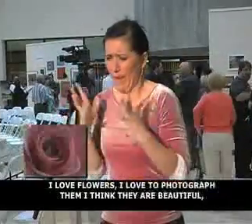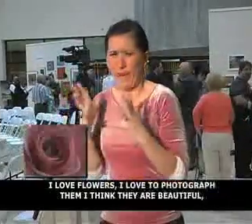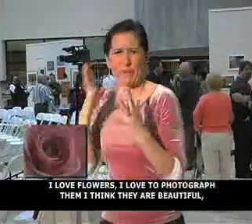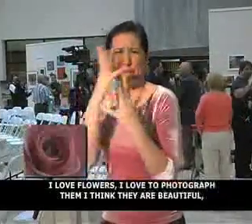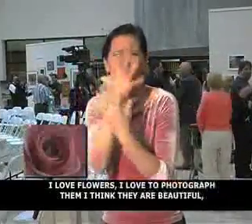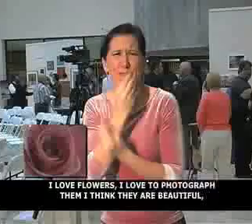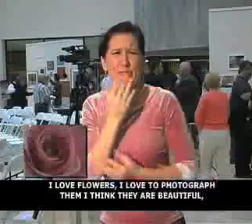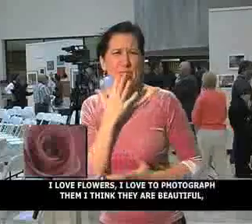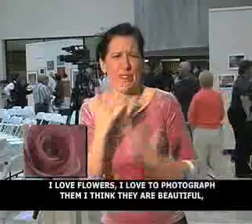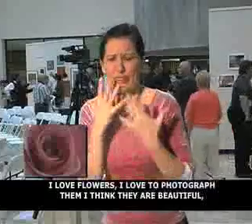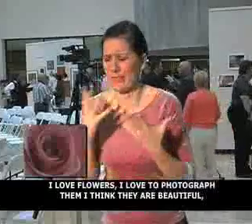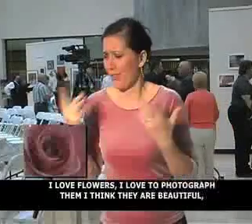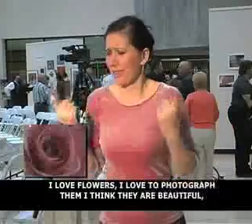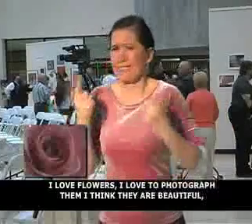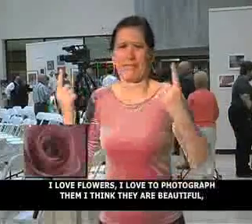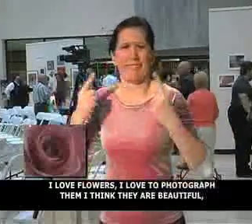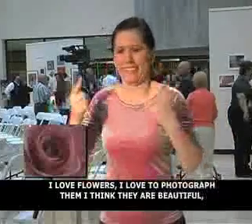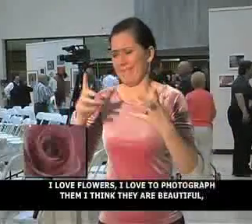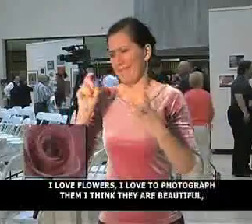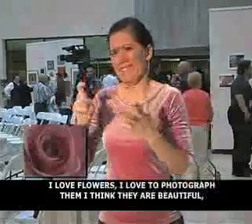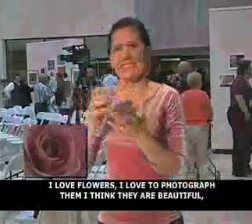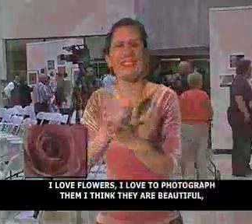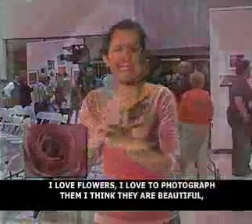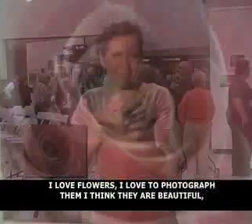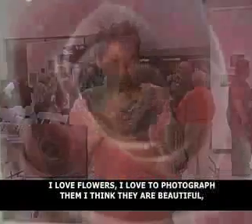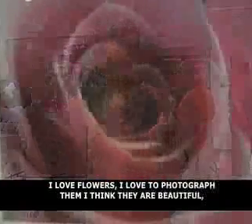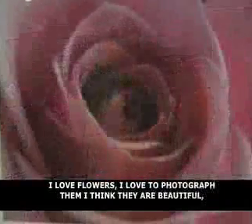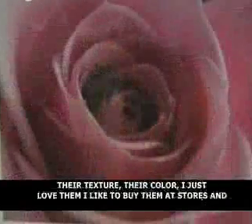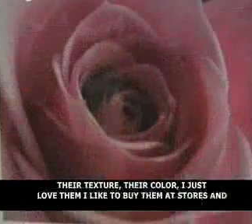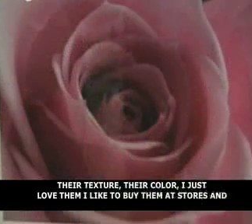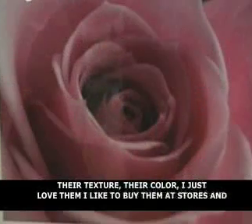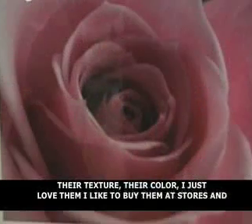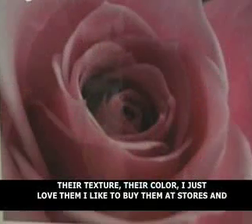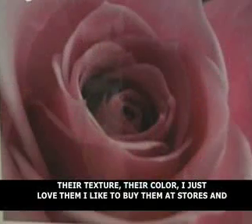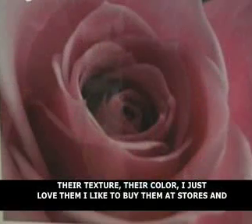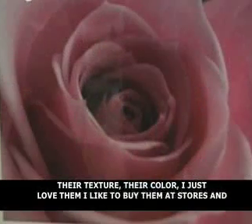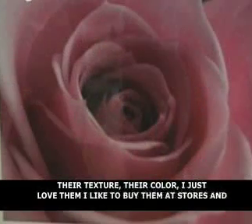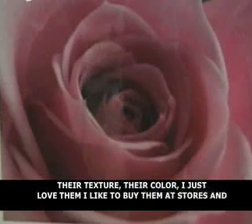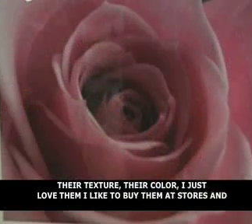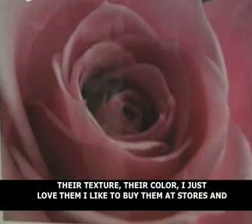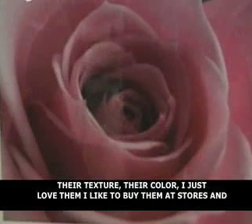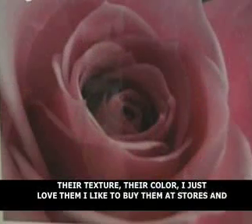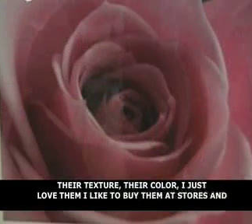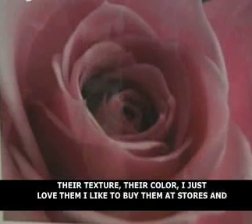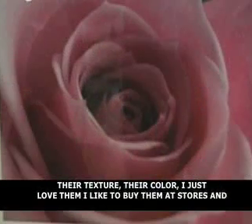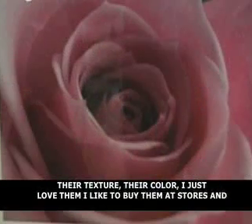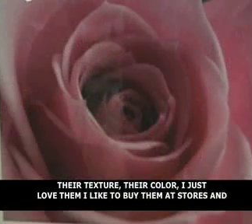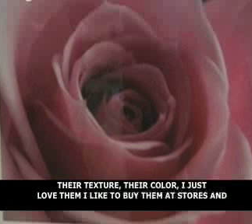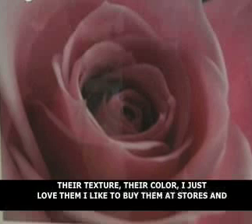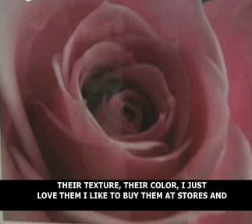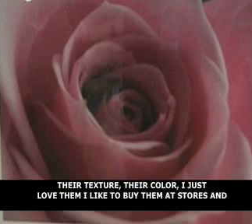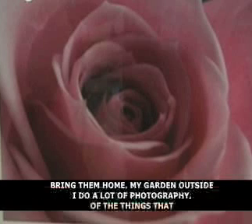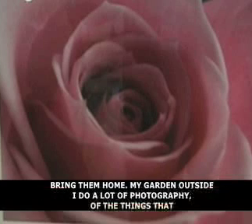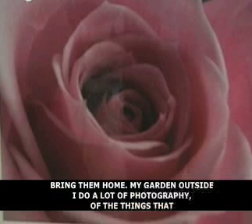flowers. I love to photograph them. I think they're beautiful. They're textured, they're colored. I just love them. I like to buy them at stores and bring them